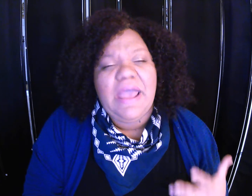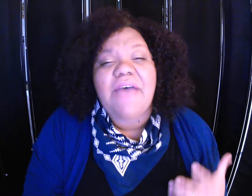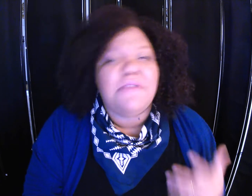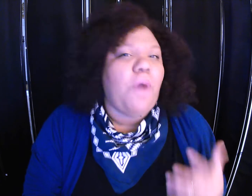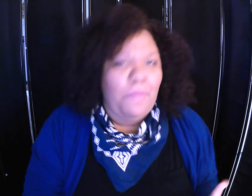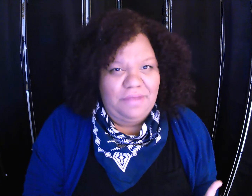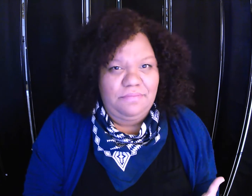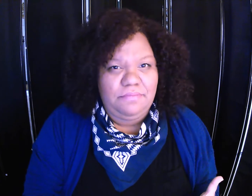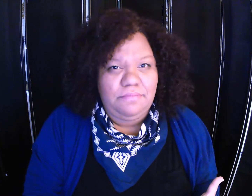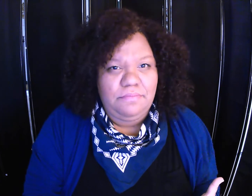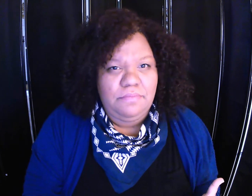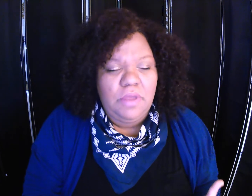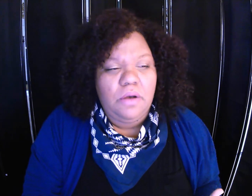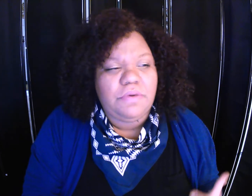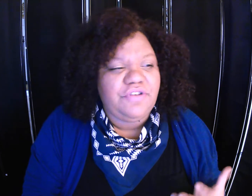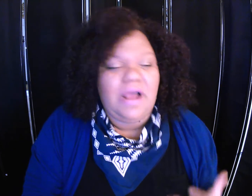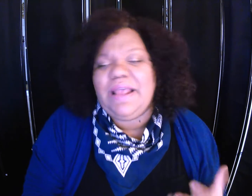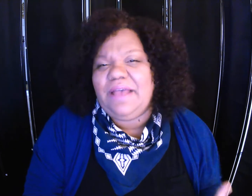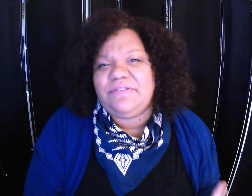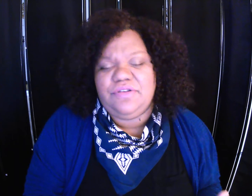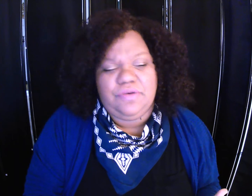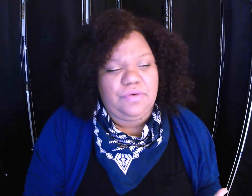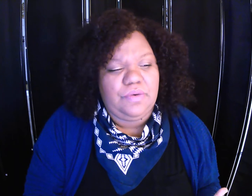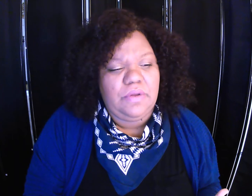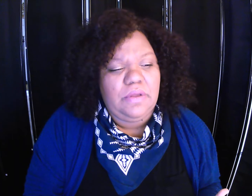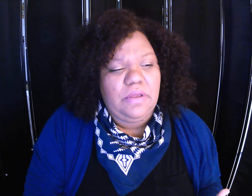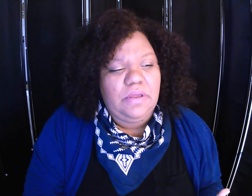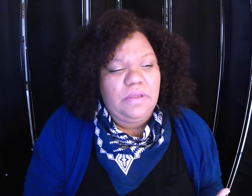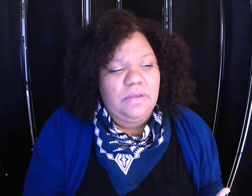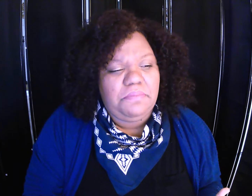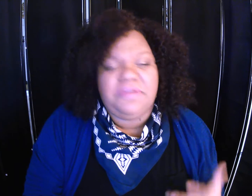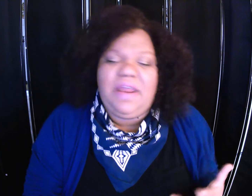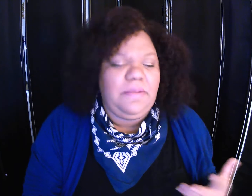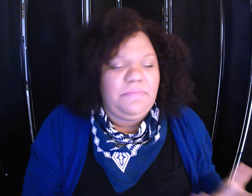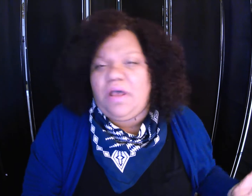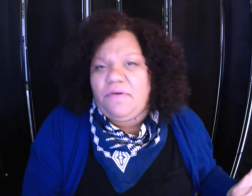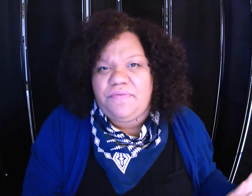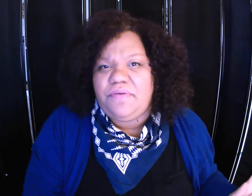heavy moment where John has to present